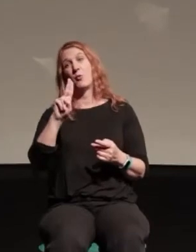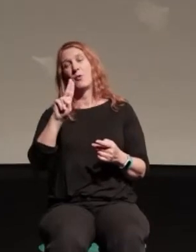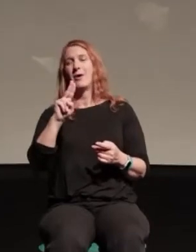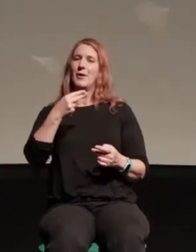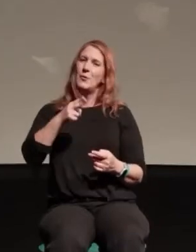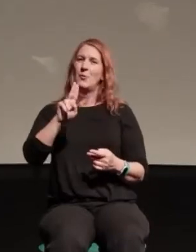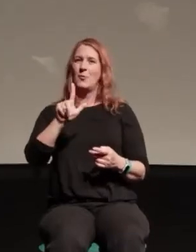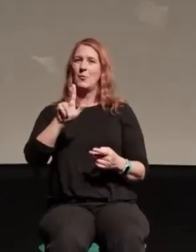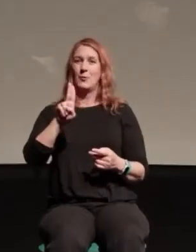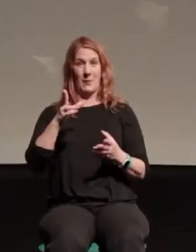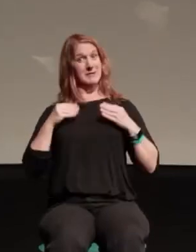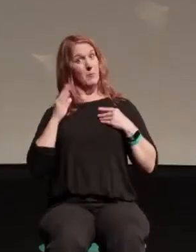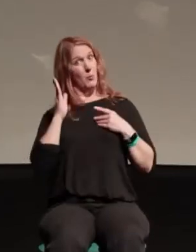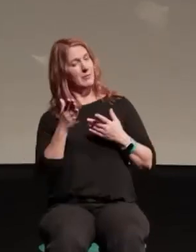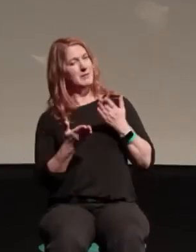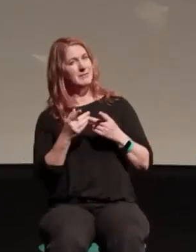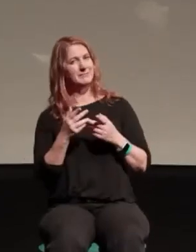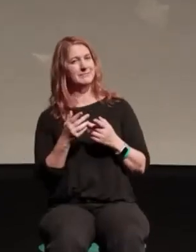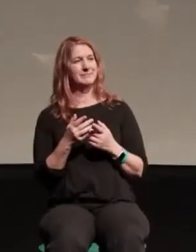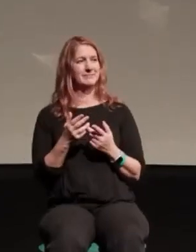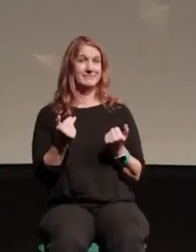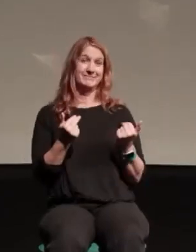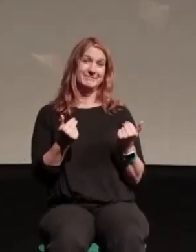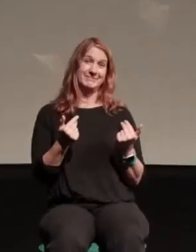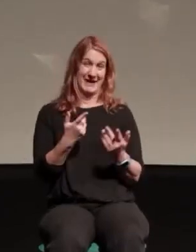Absolutely. It's a fact.